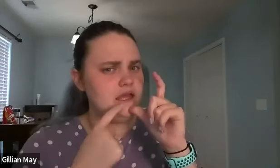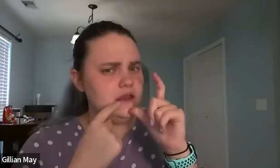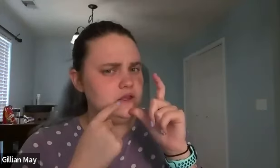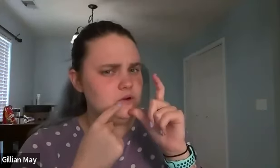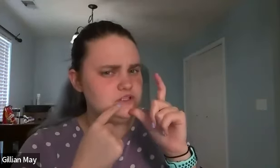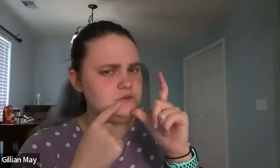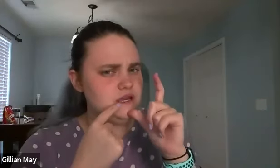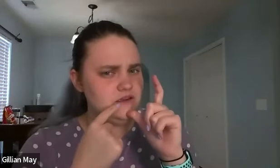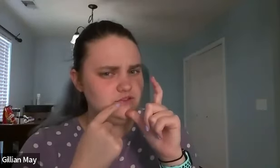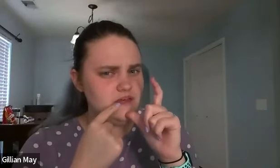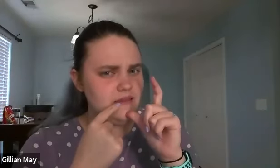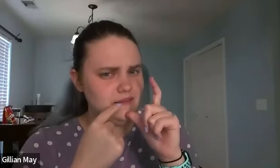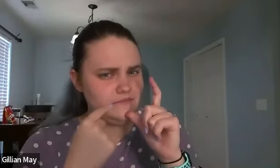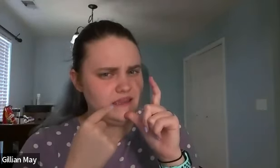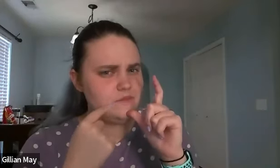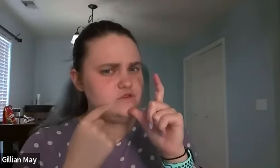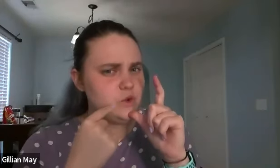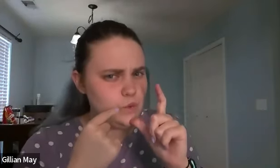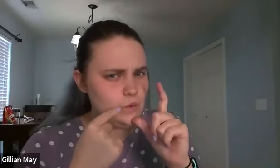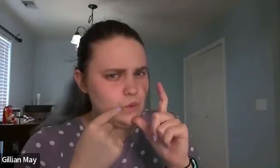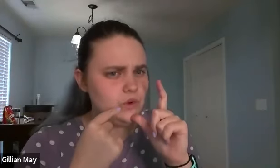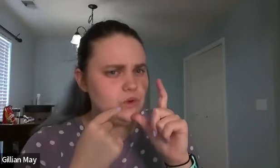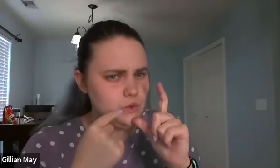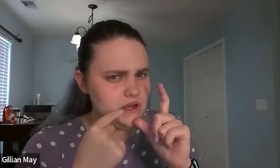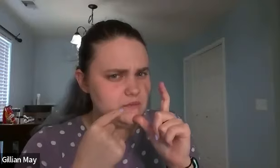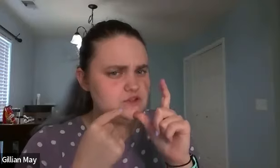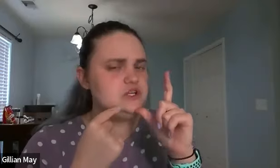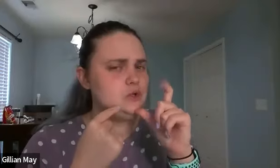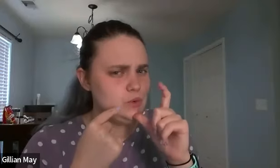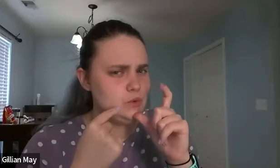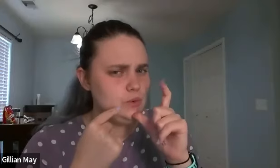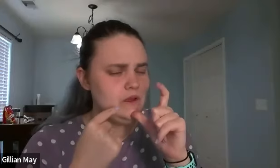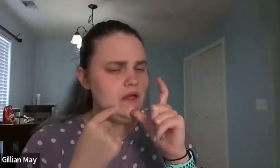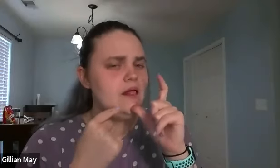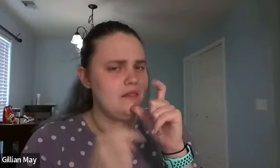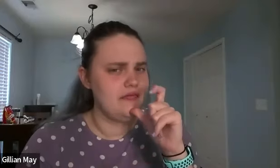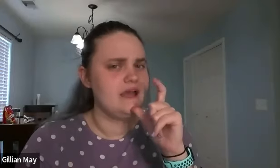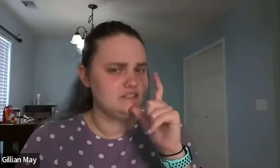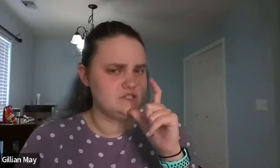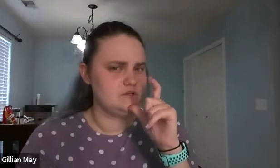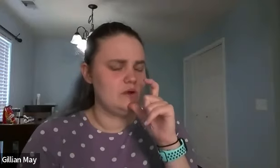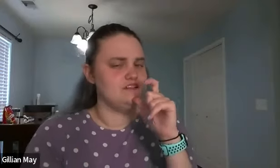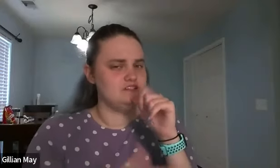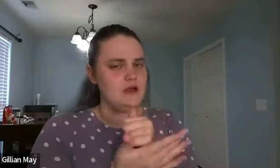And you also want to kind of do that like how I'm doing the who kind of motion, who. That too also